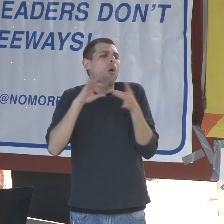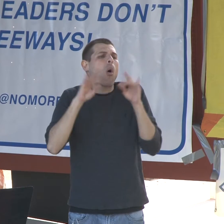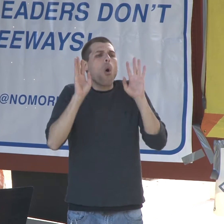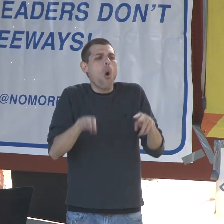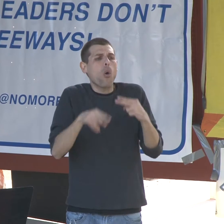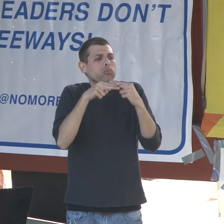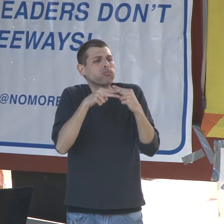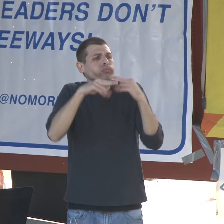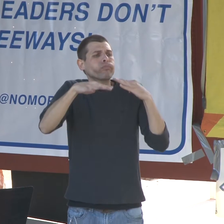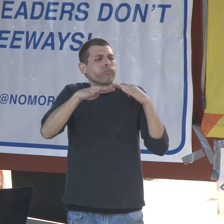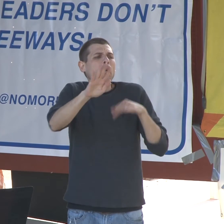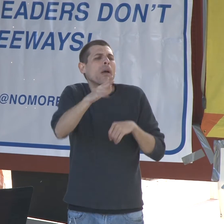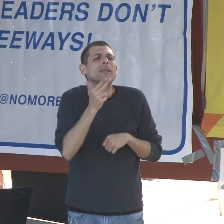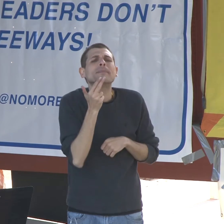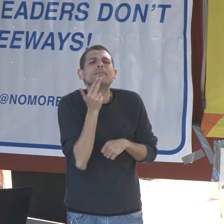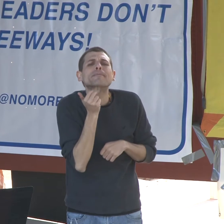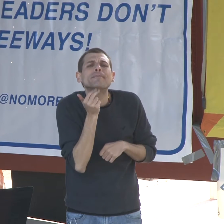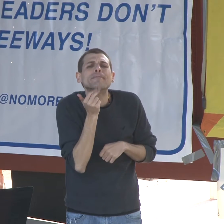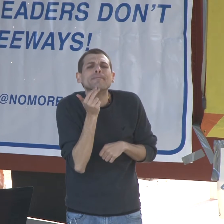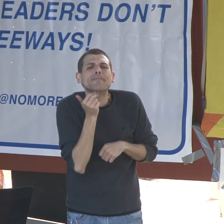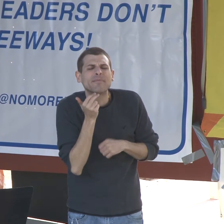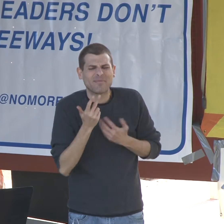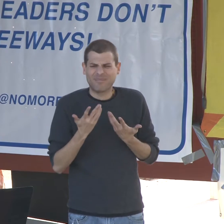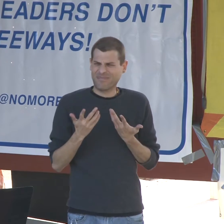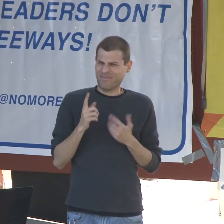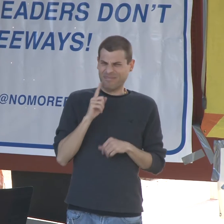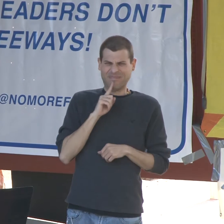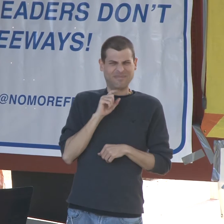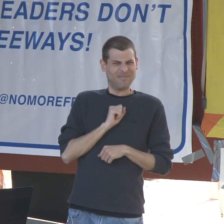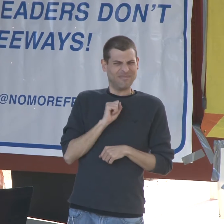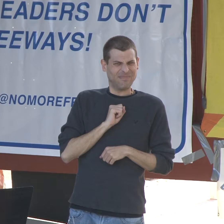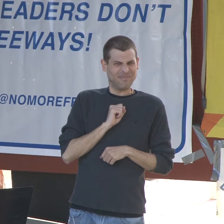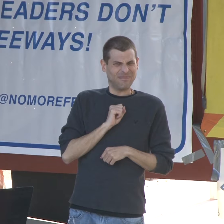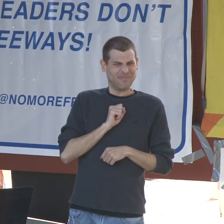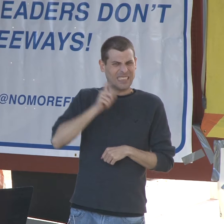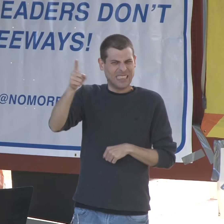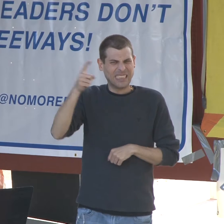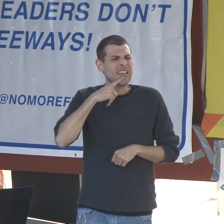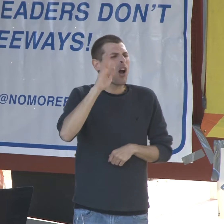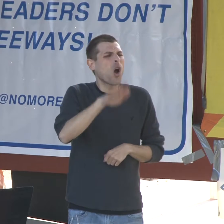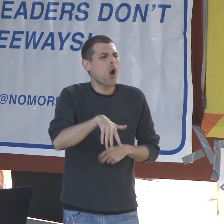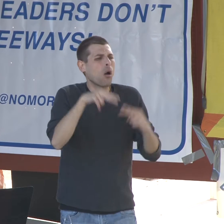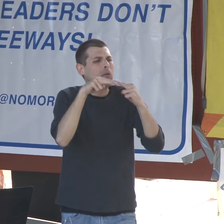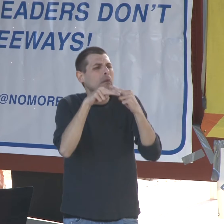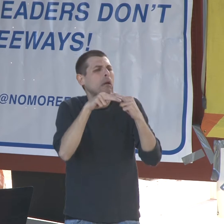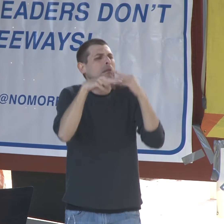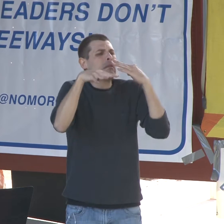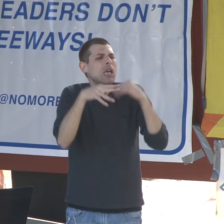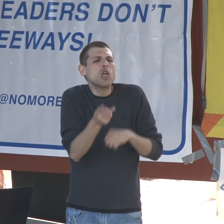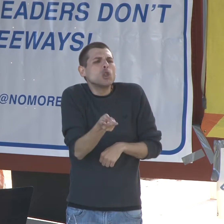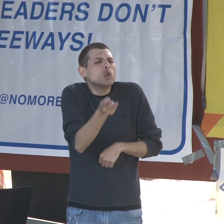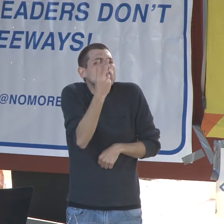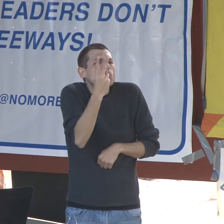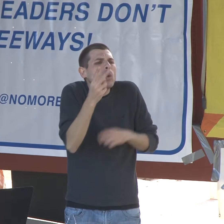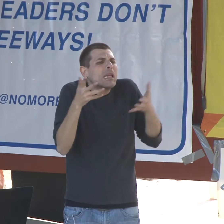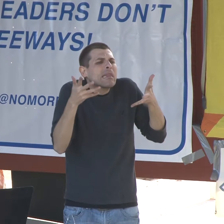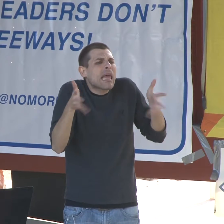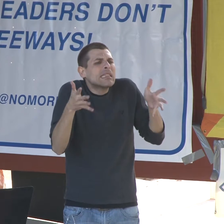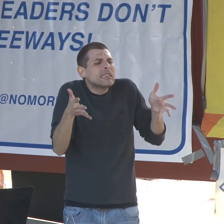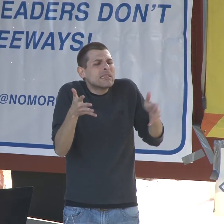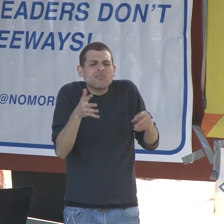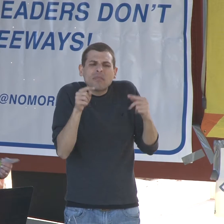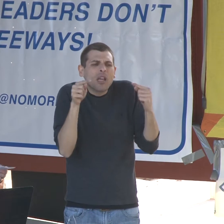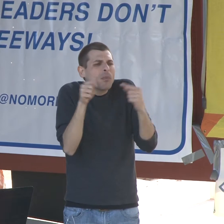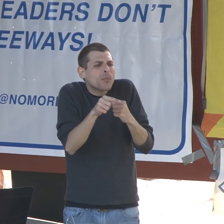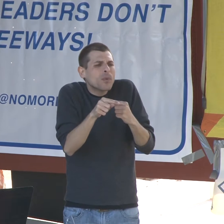the freeway very big. For years, they've been telling us they're only going to add 2 lanes to the road behind us here.